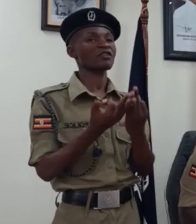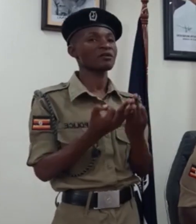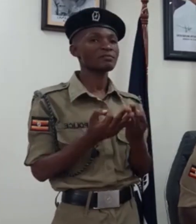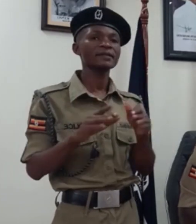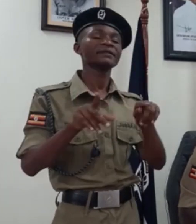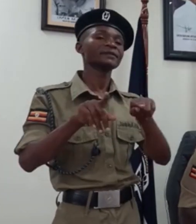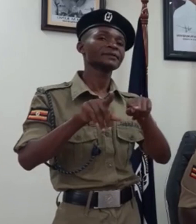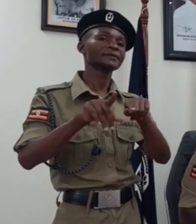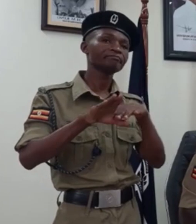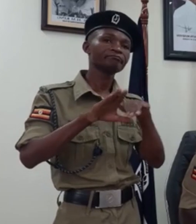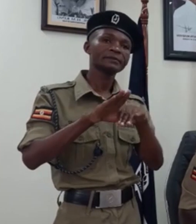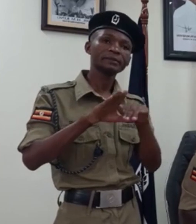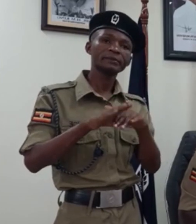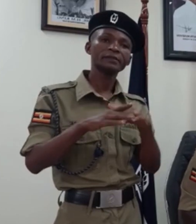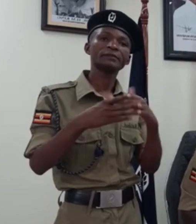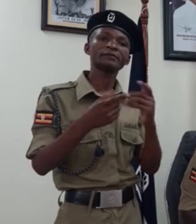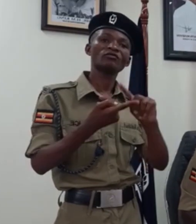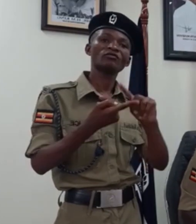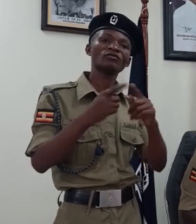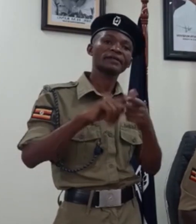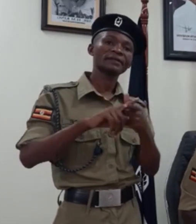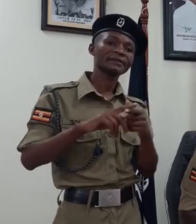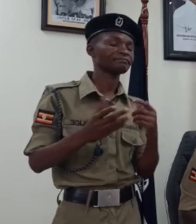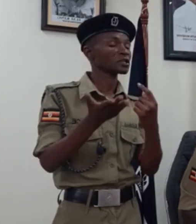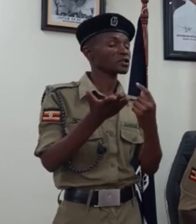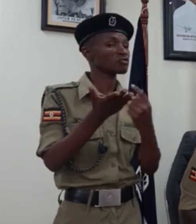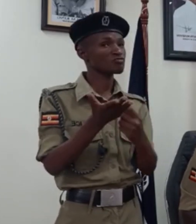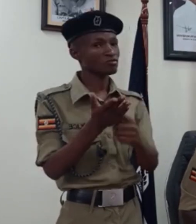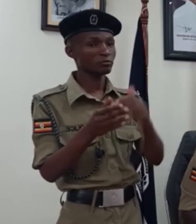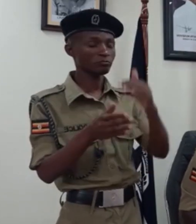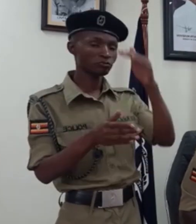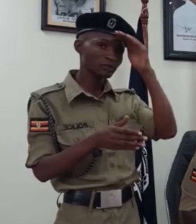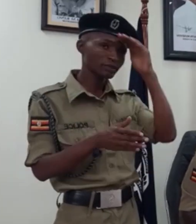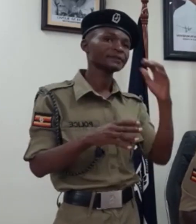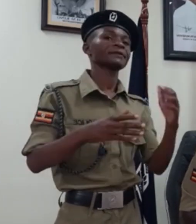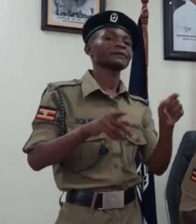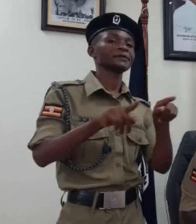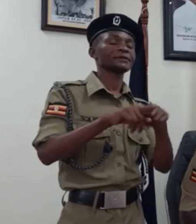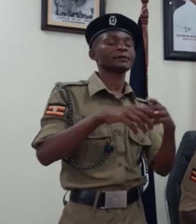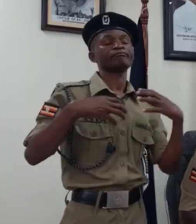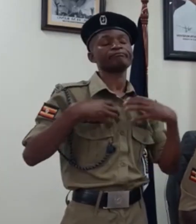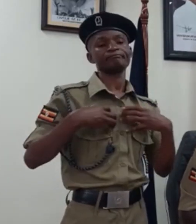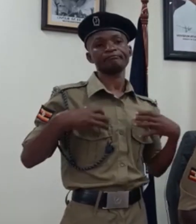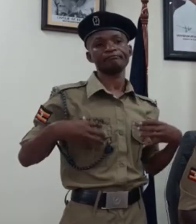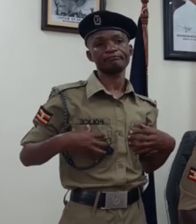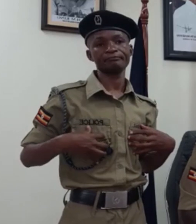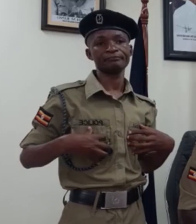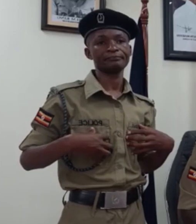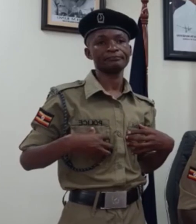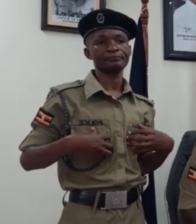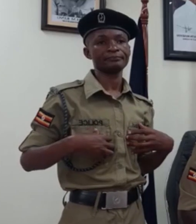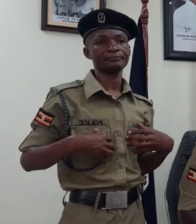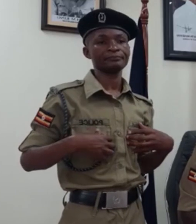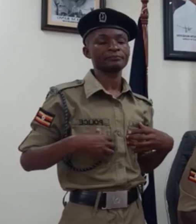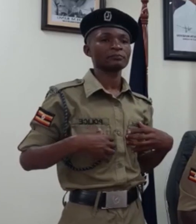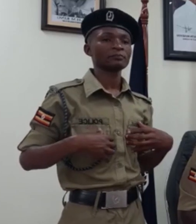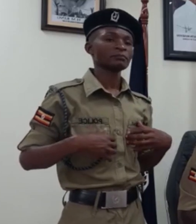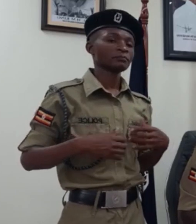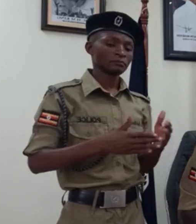Mukama ayongere okugumya famire, ab'enganda, ab'emikwano awamu